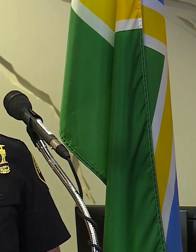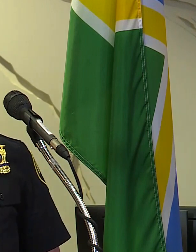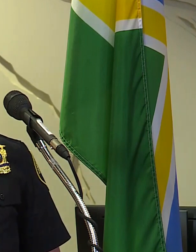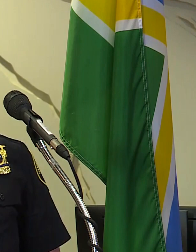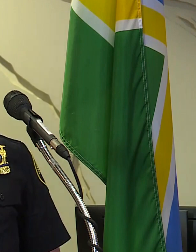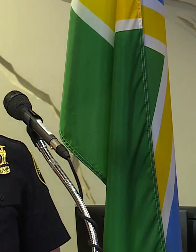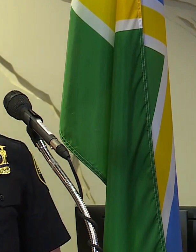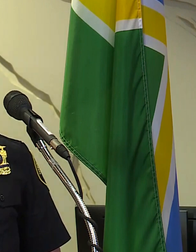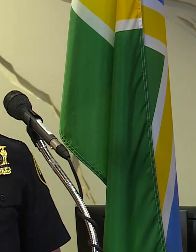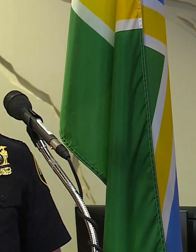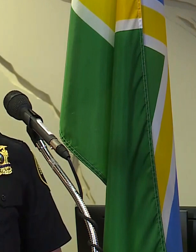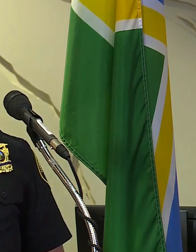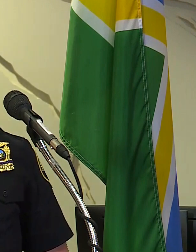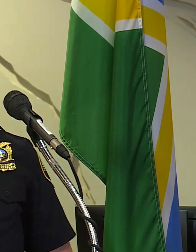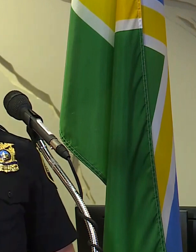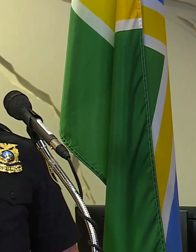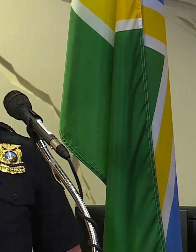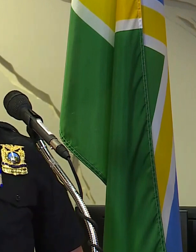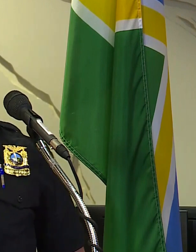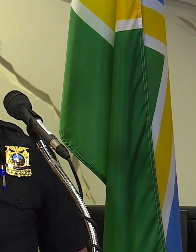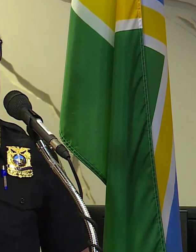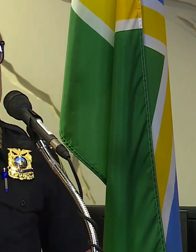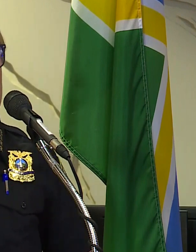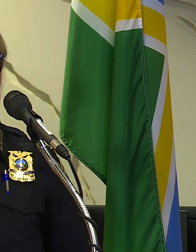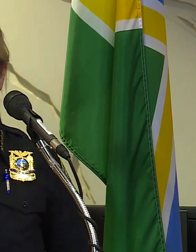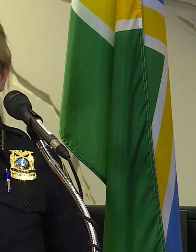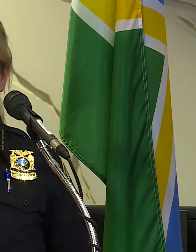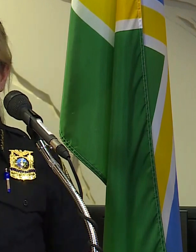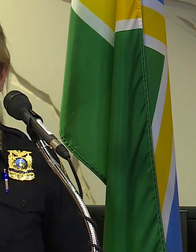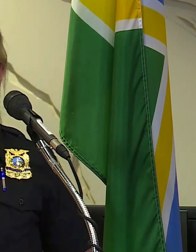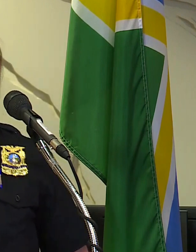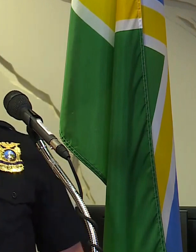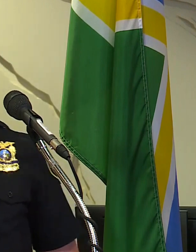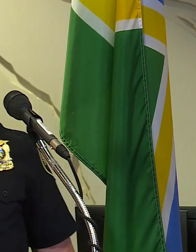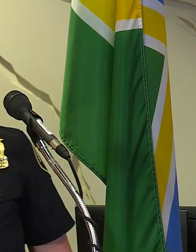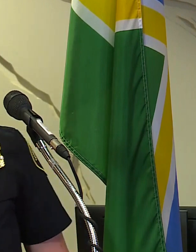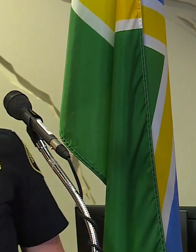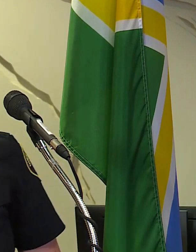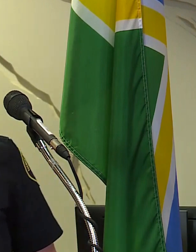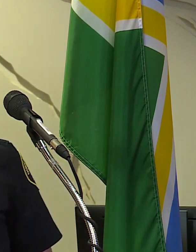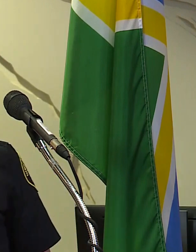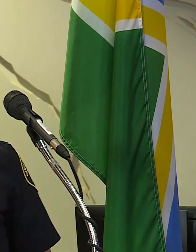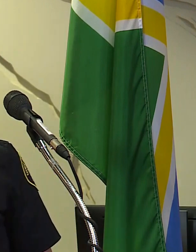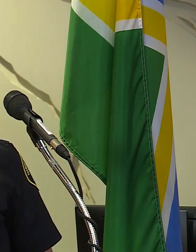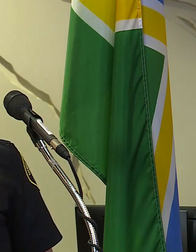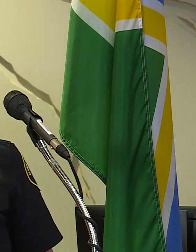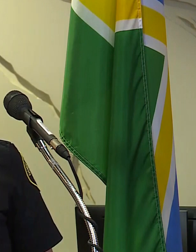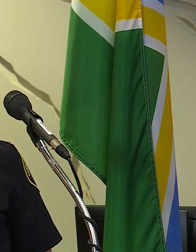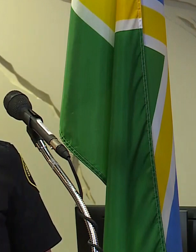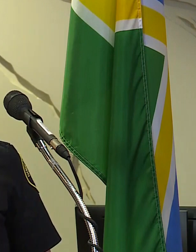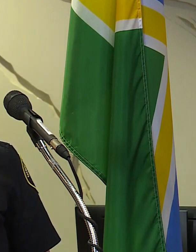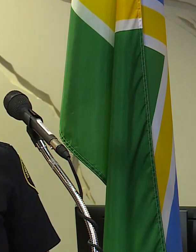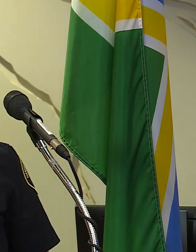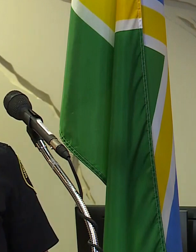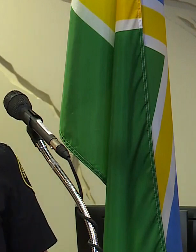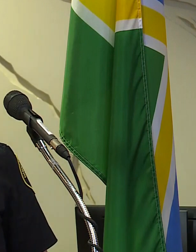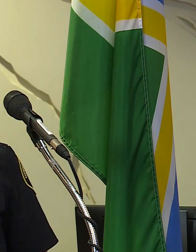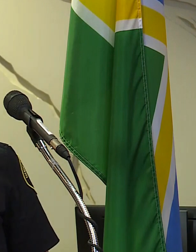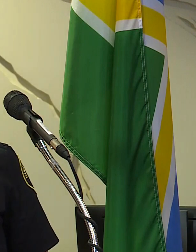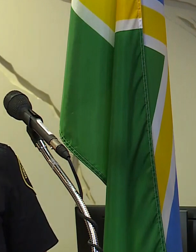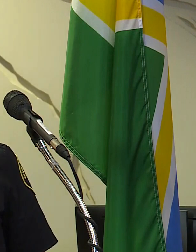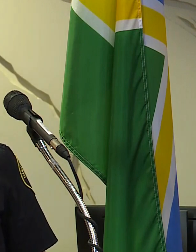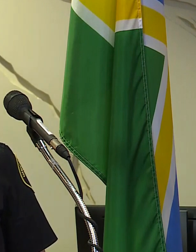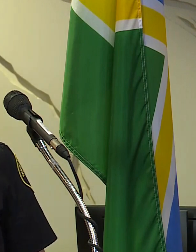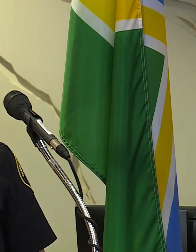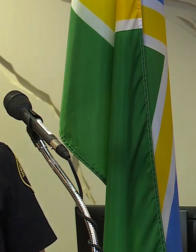These significant crimes were committed by hundreds of individuals over the course of several hours. We used every resource at our disposal, and it was